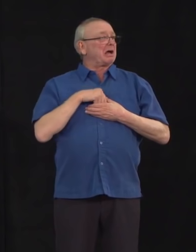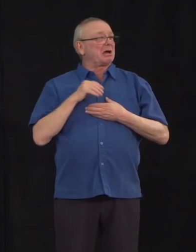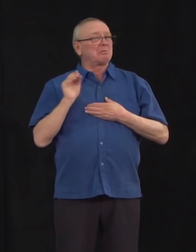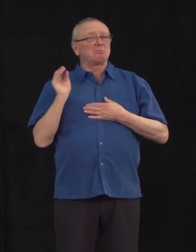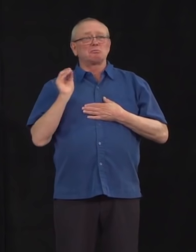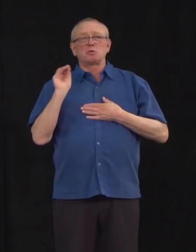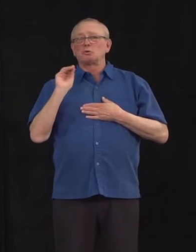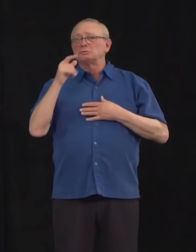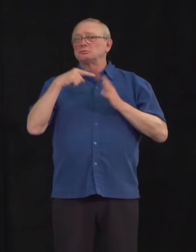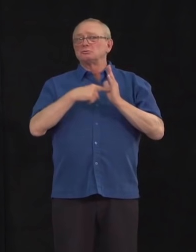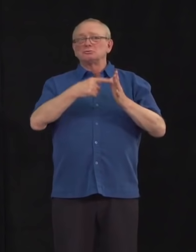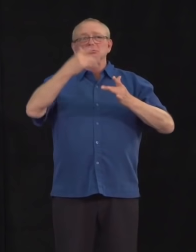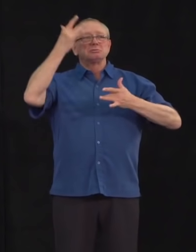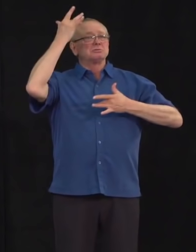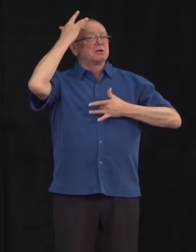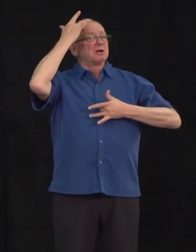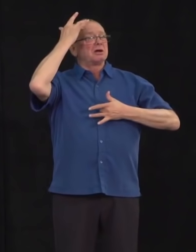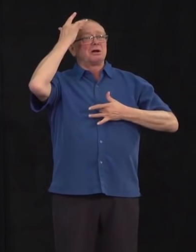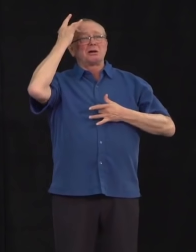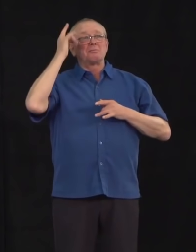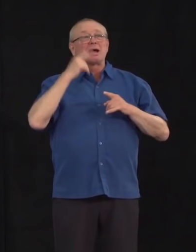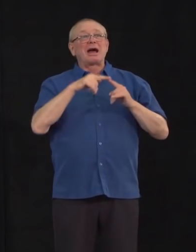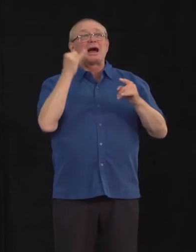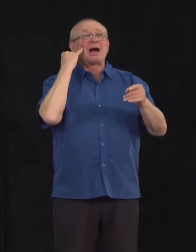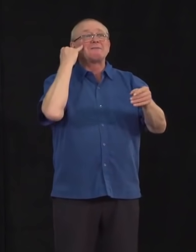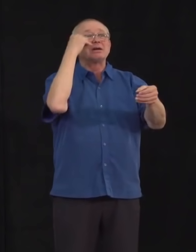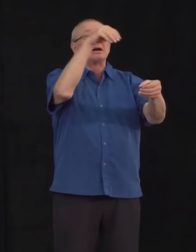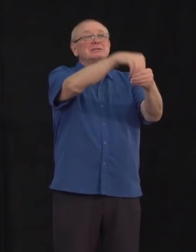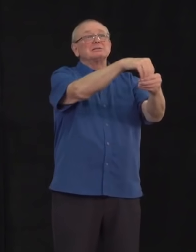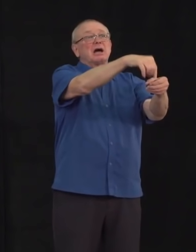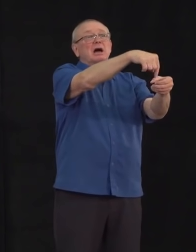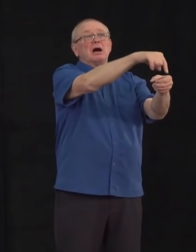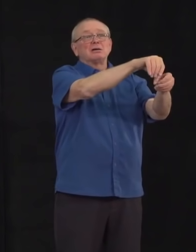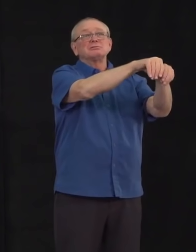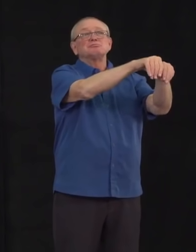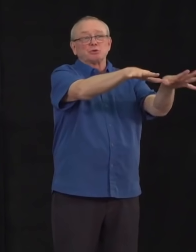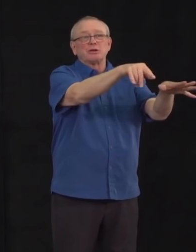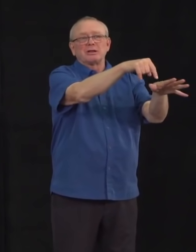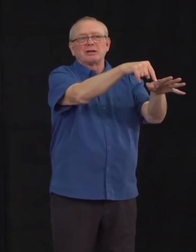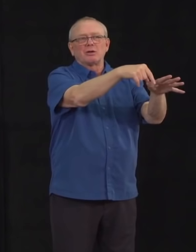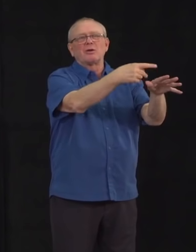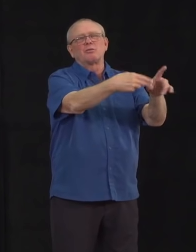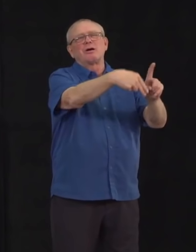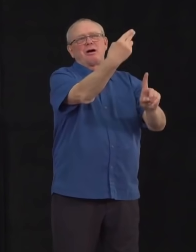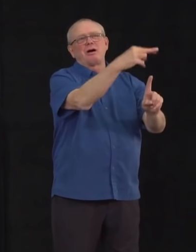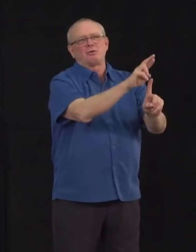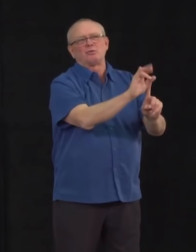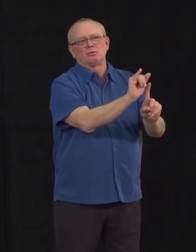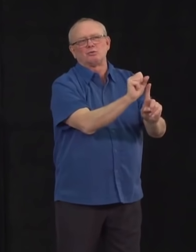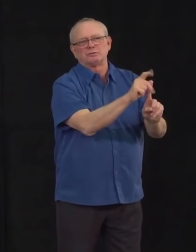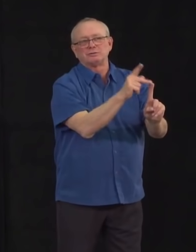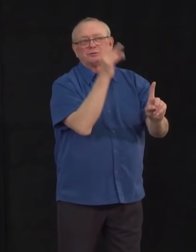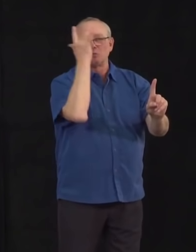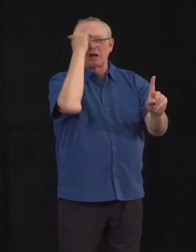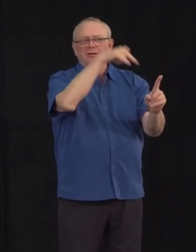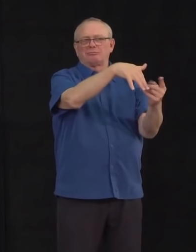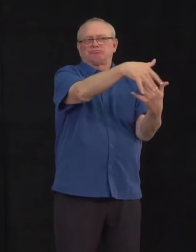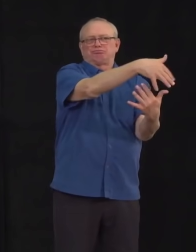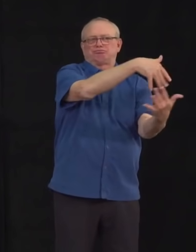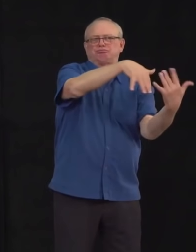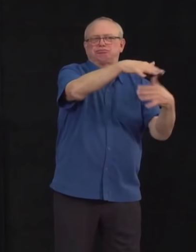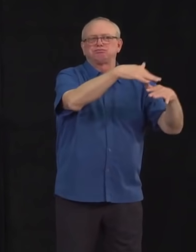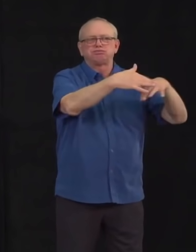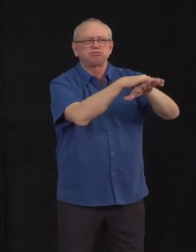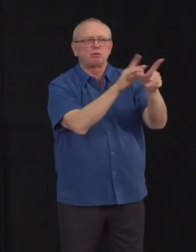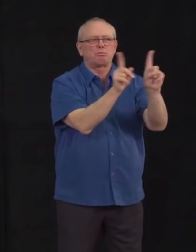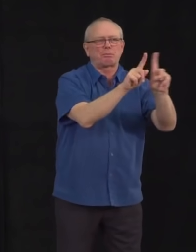higher risk of having been exposed, or those who are close contacts of a confirmed case. And so doing tests in that context can again help